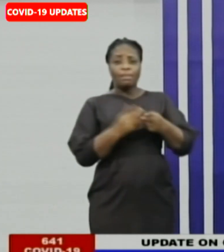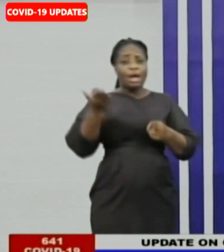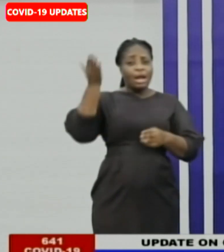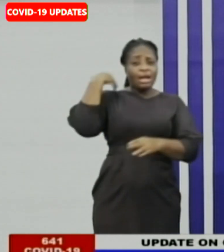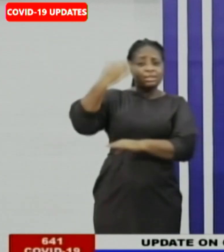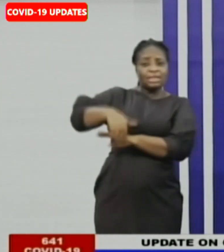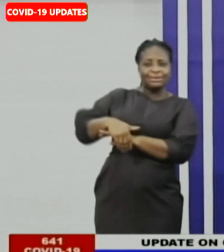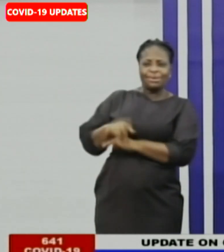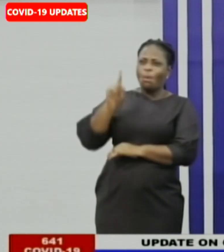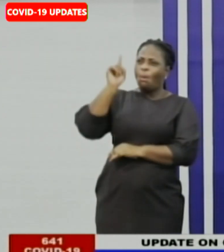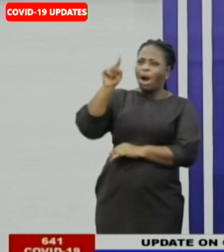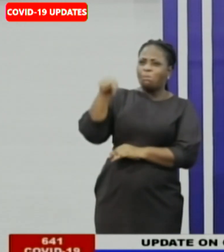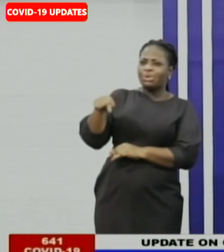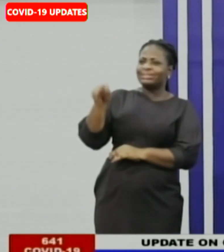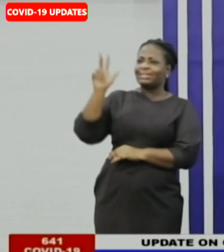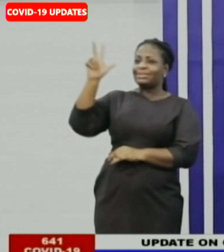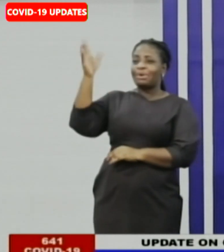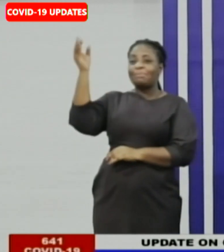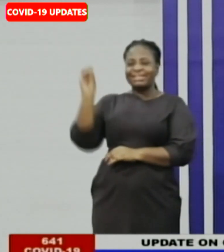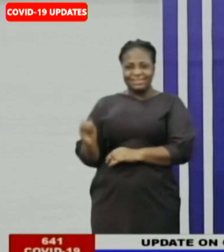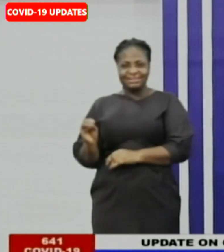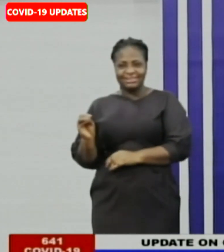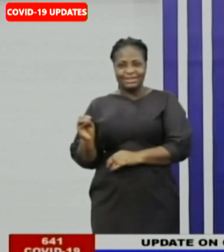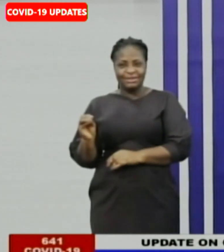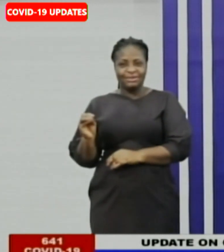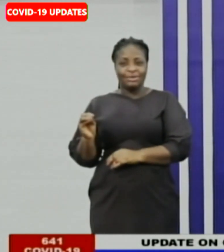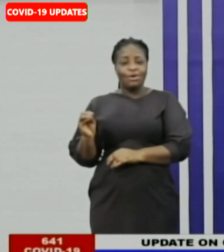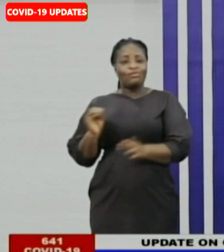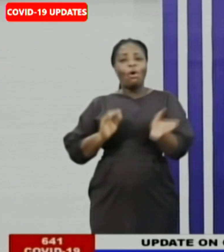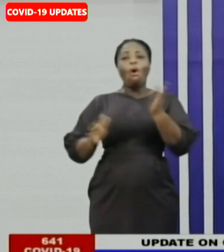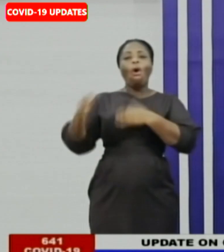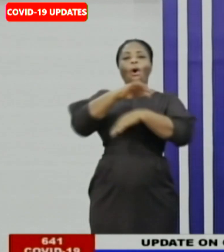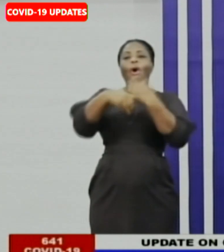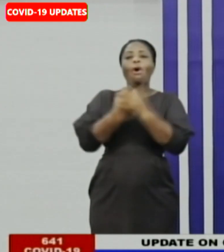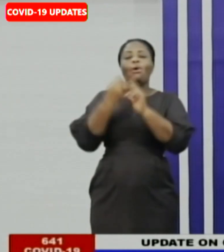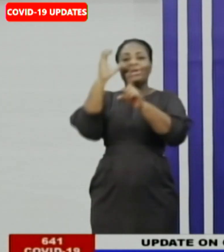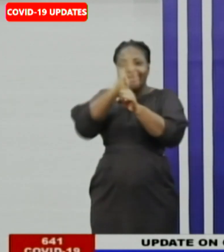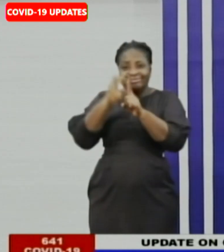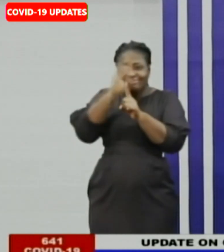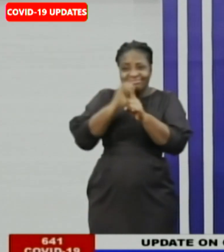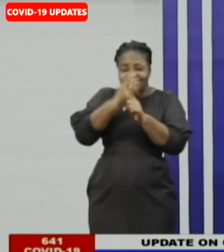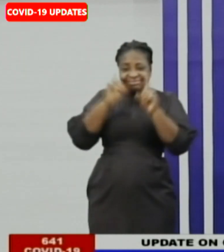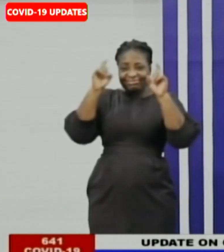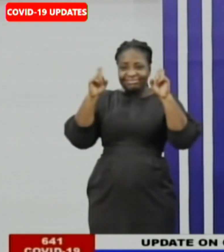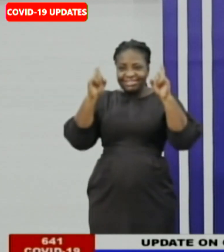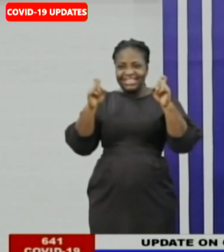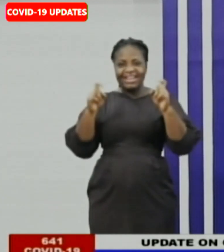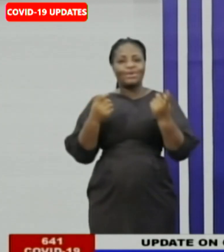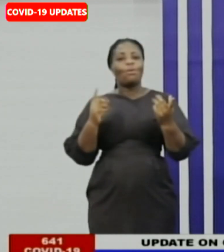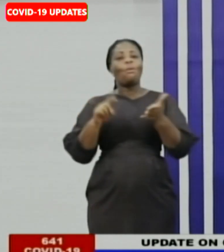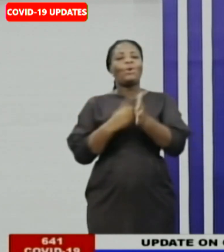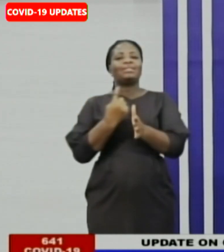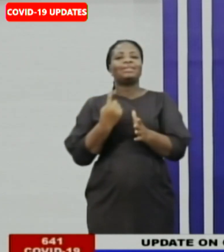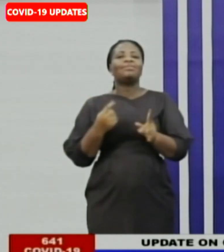about 1.3% of the at-risk populations that we have tested are the ones that have